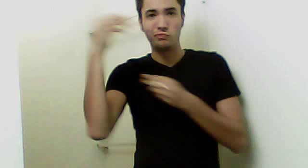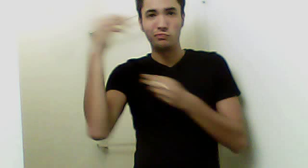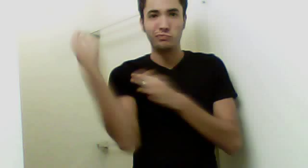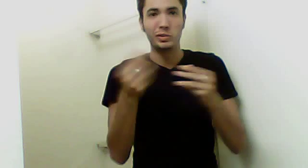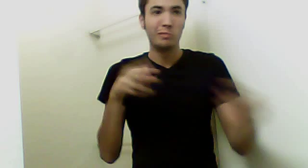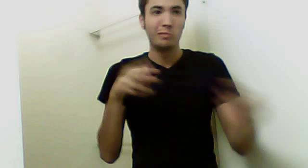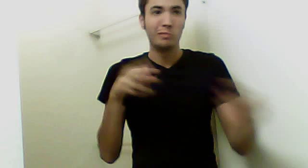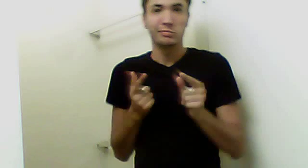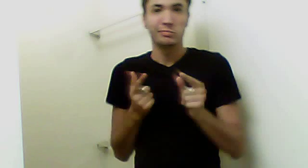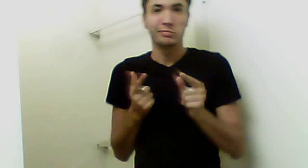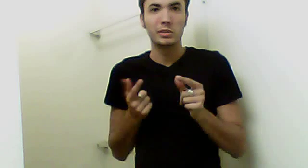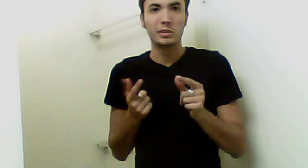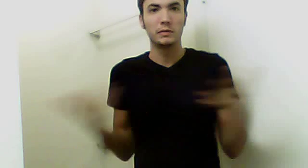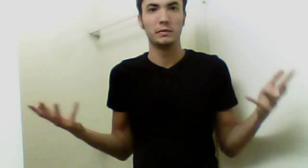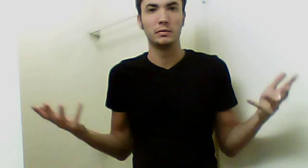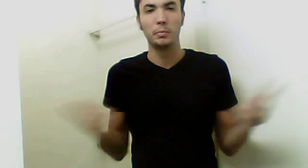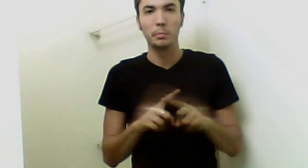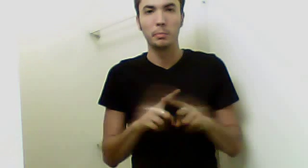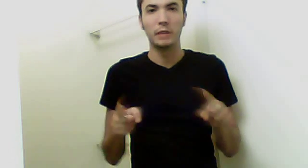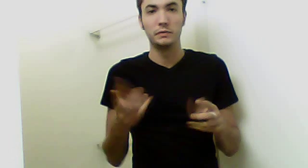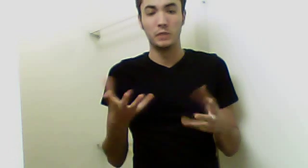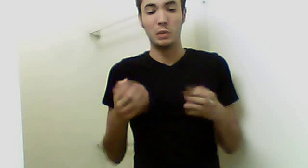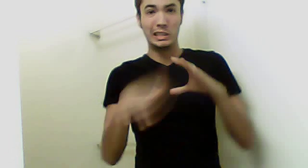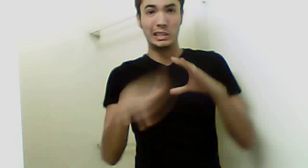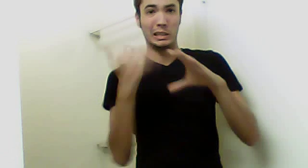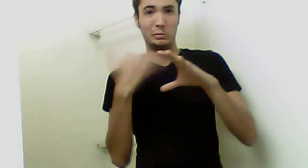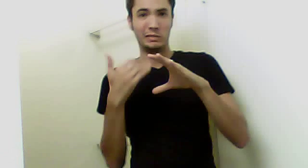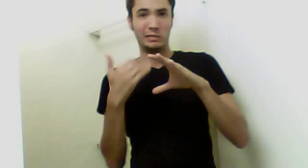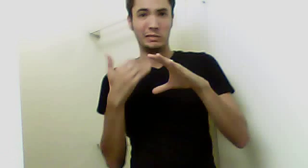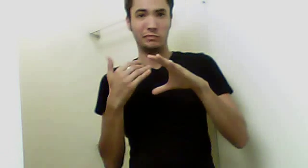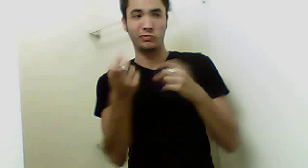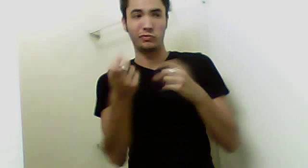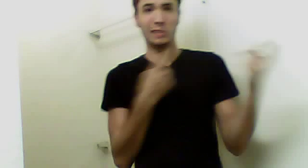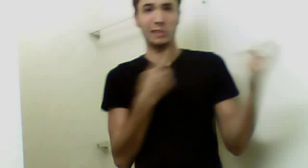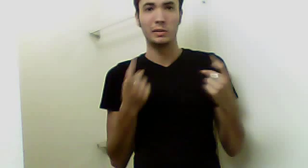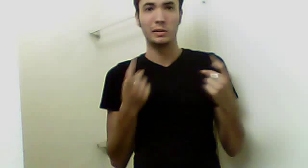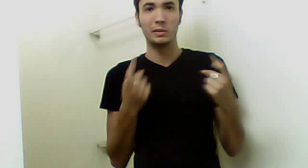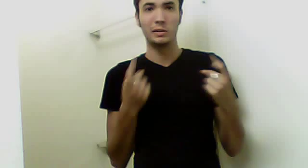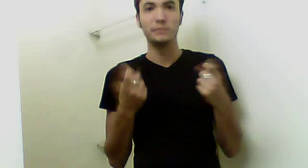meantime, congratulations, you all get your California technology license. Have a great day.